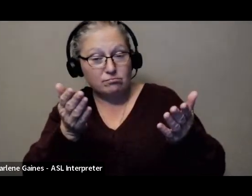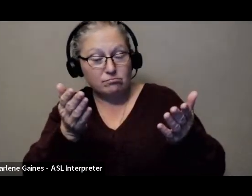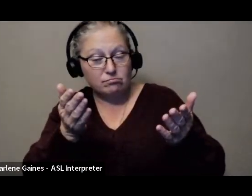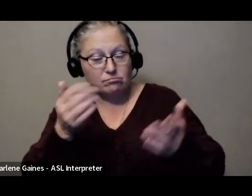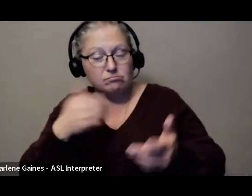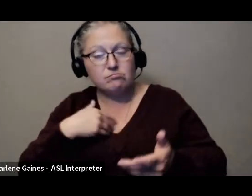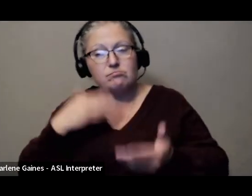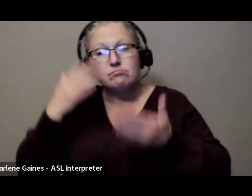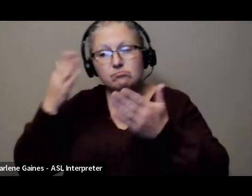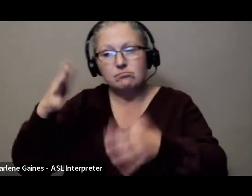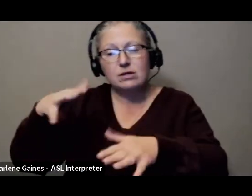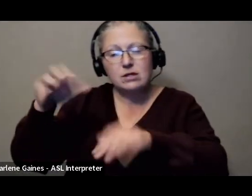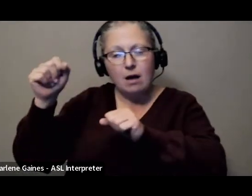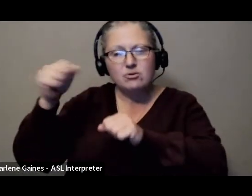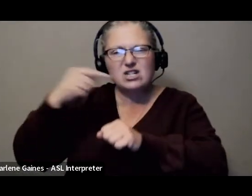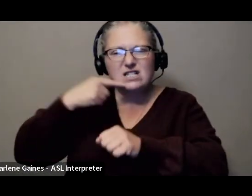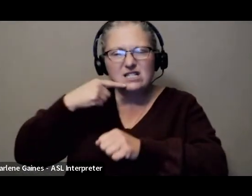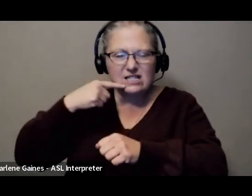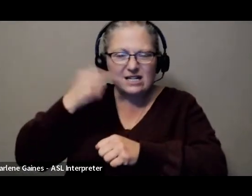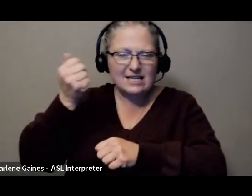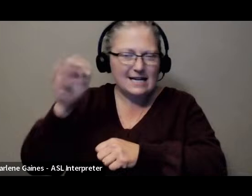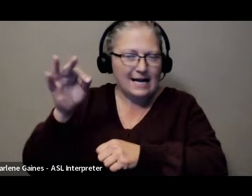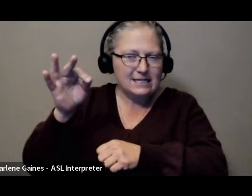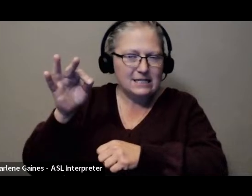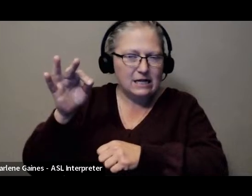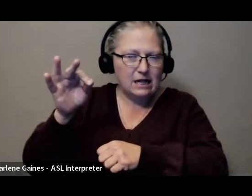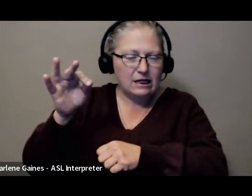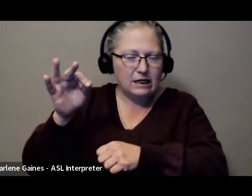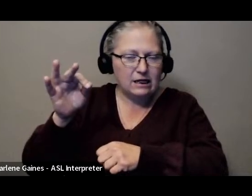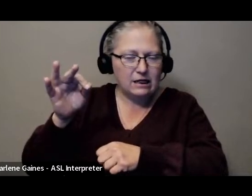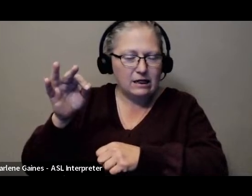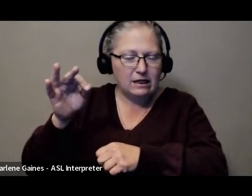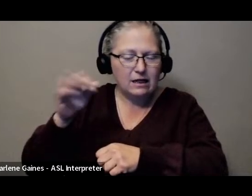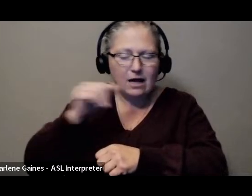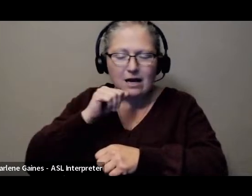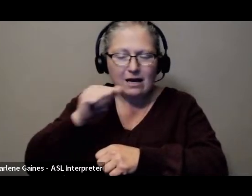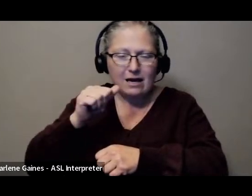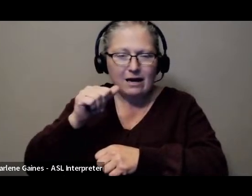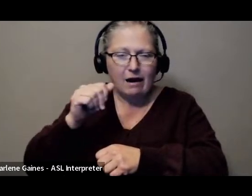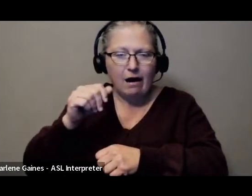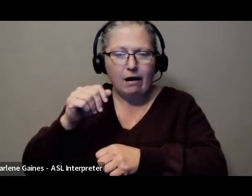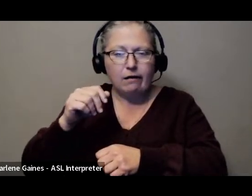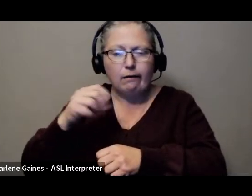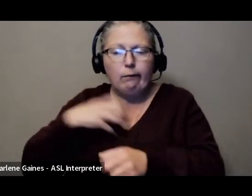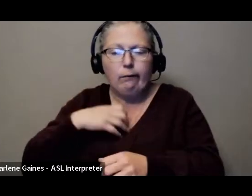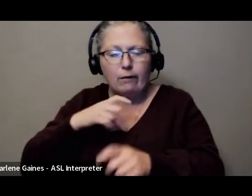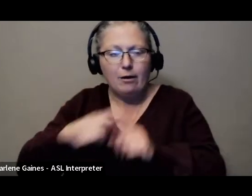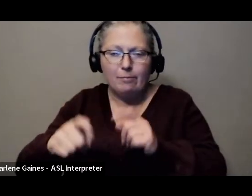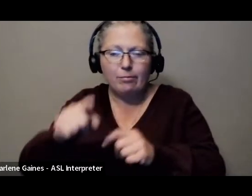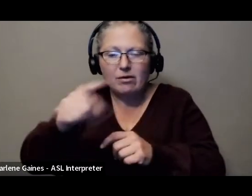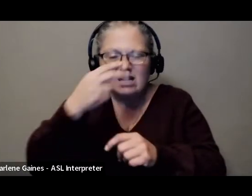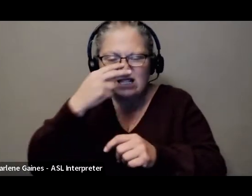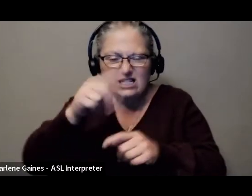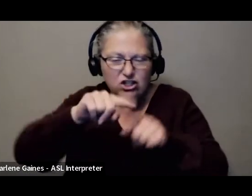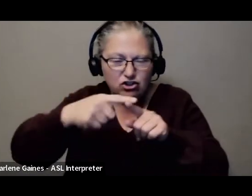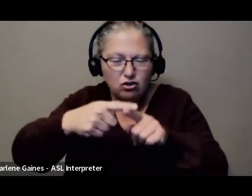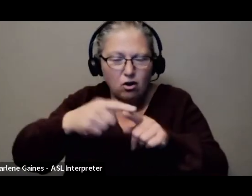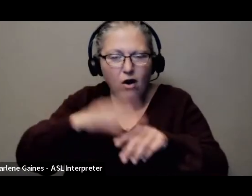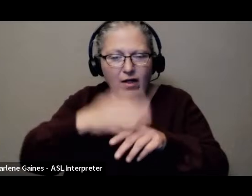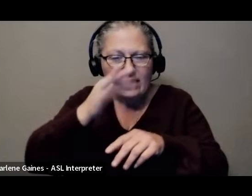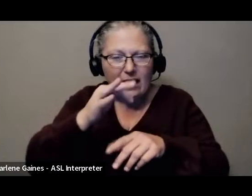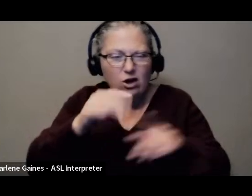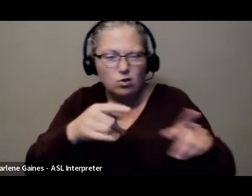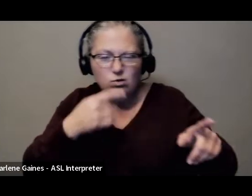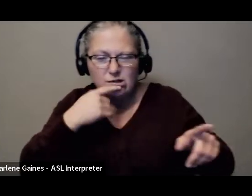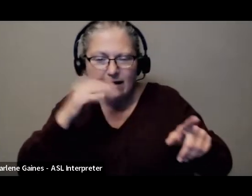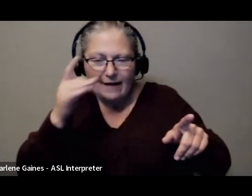I'll move adoption. It says the 19th. I'm Sorry. not the quibble. It says 12/19, little start date. I think Sorry. you just said Thanks.